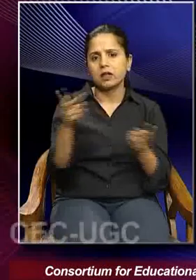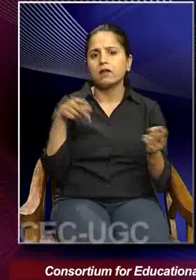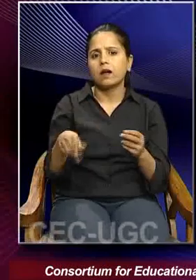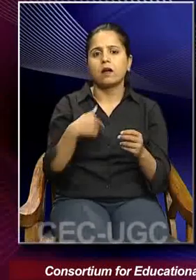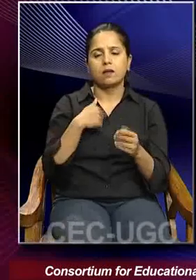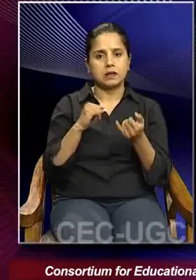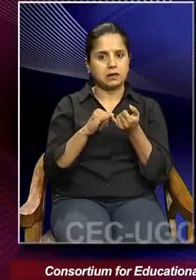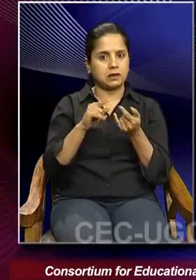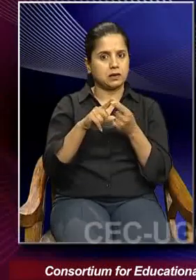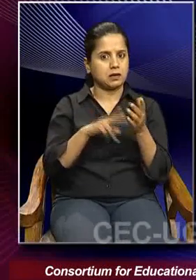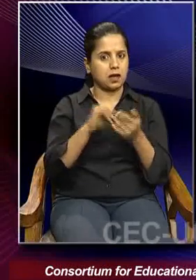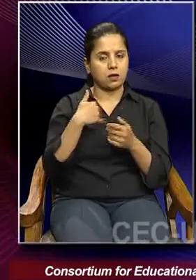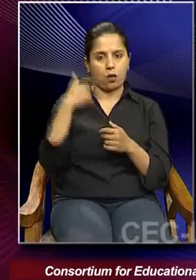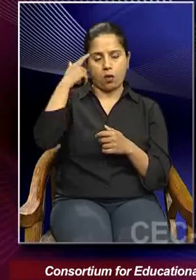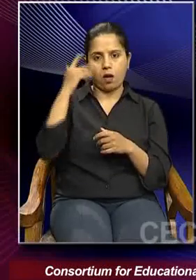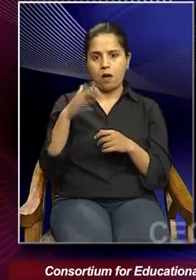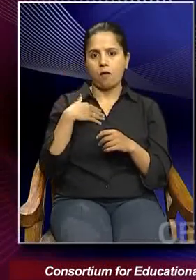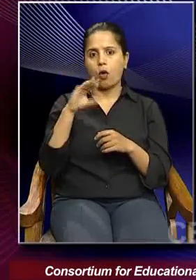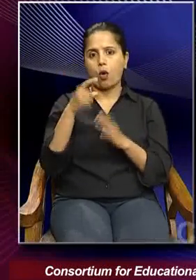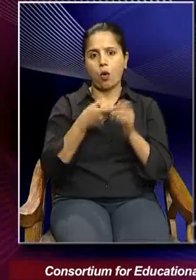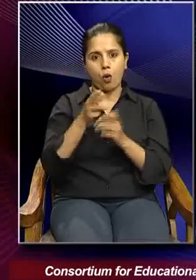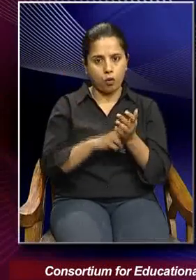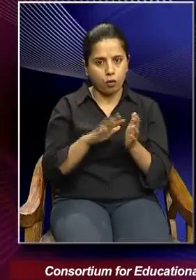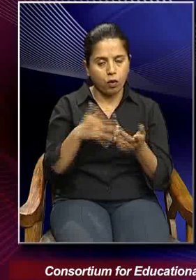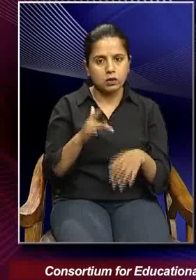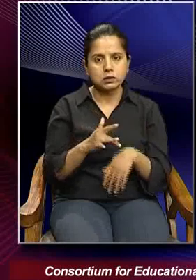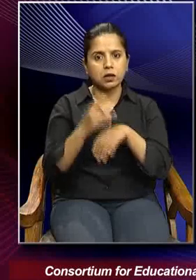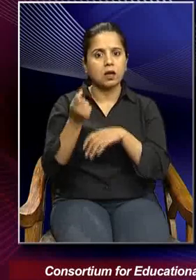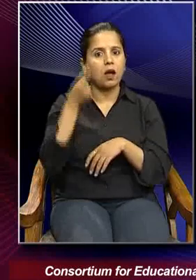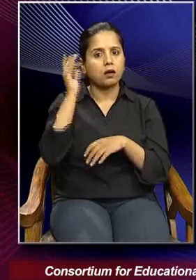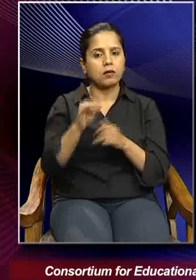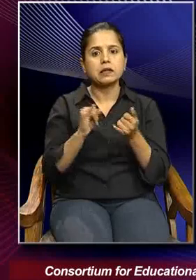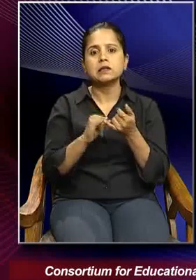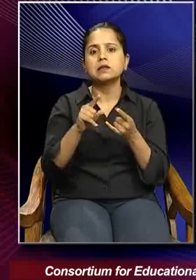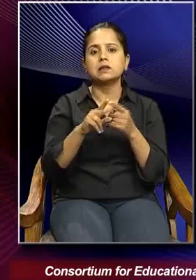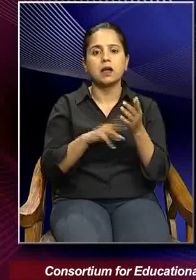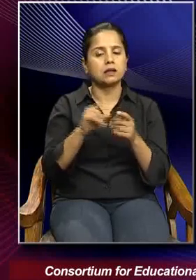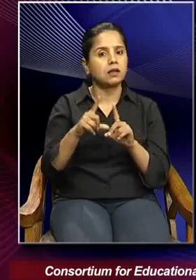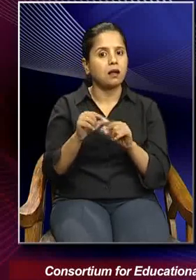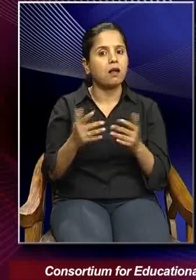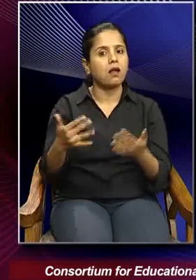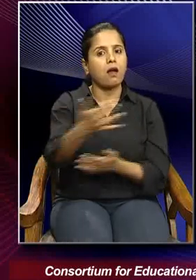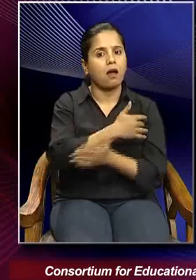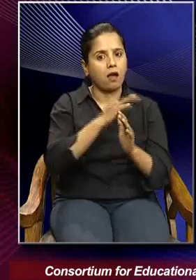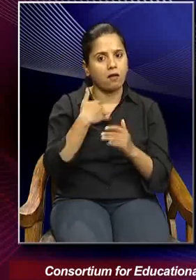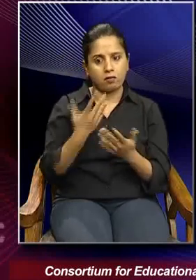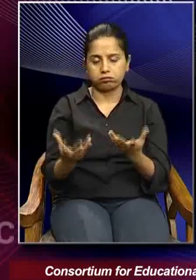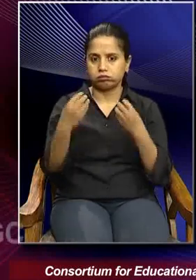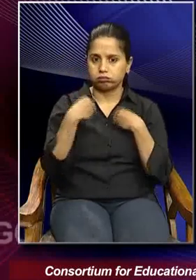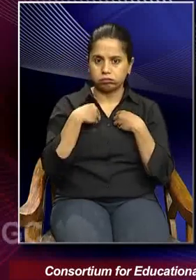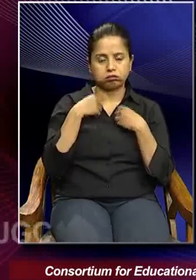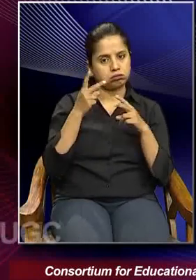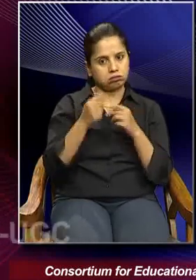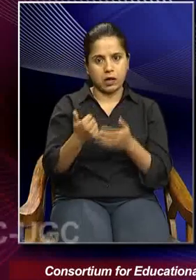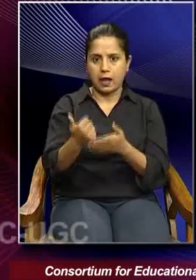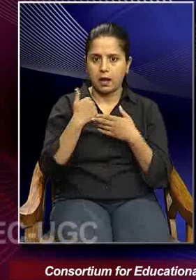organs and it helps to analyze and synthesize the sense data which we perceive. So it